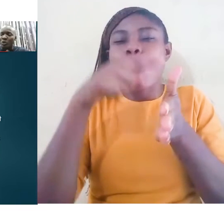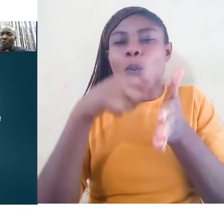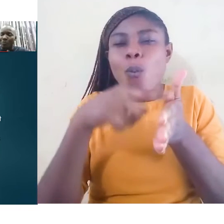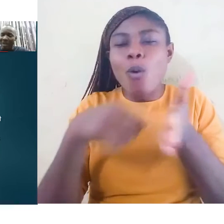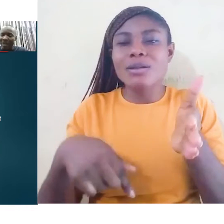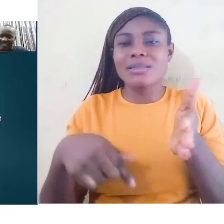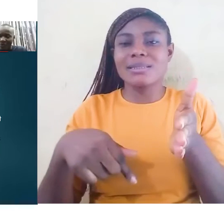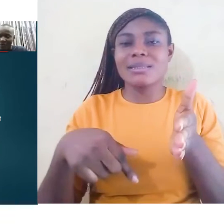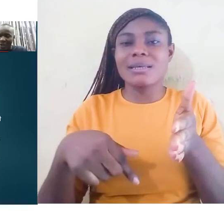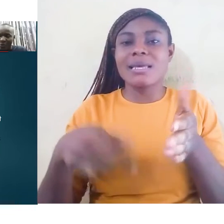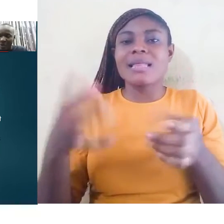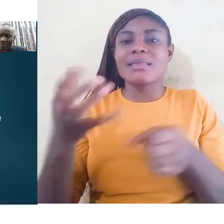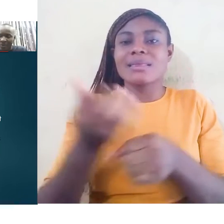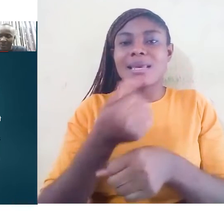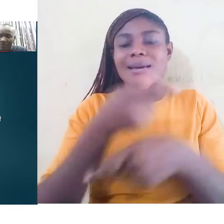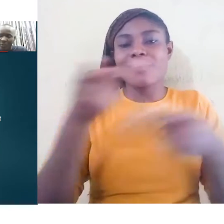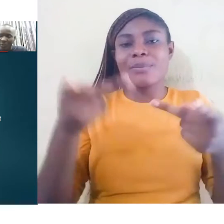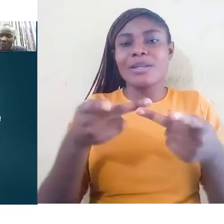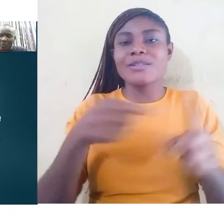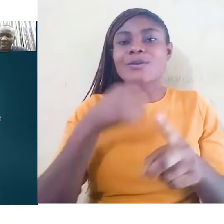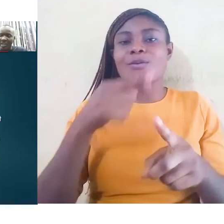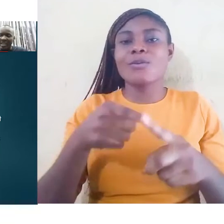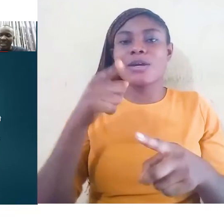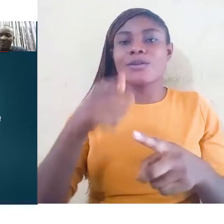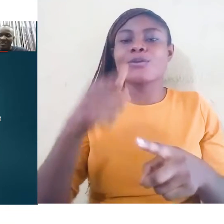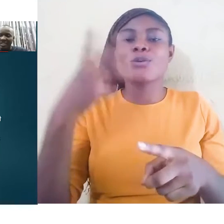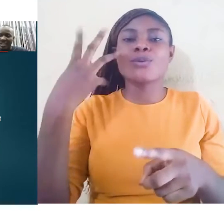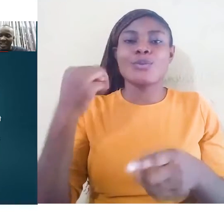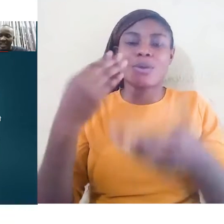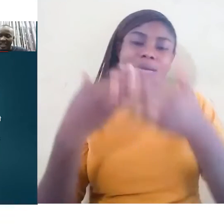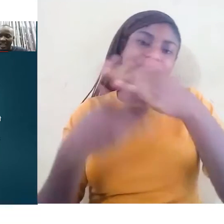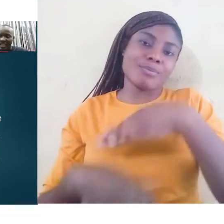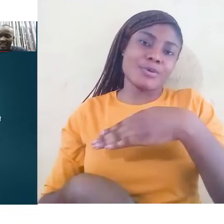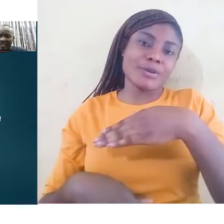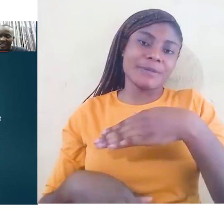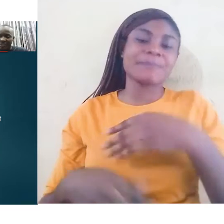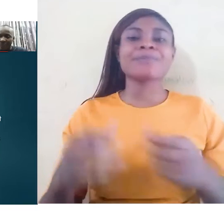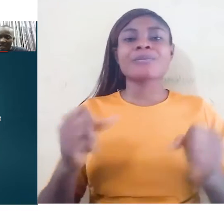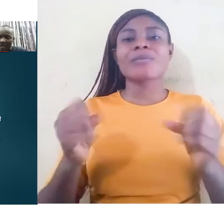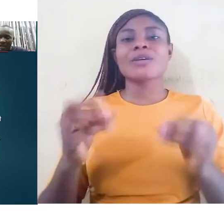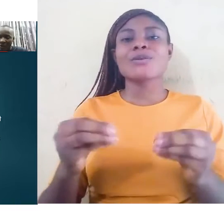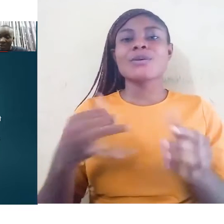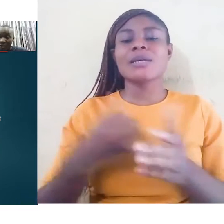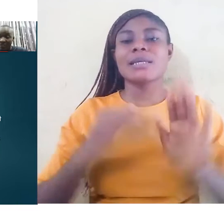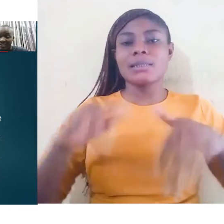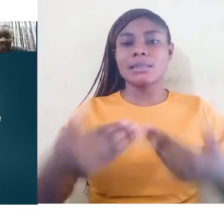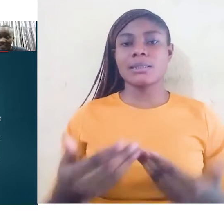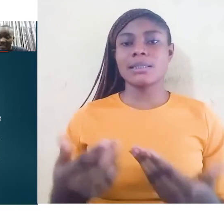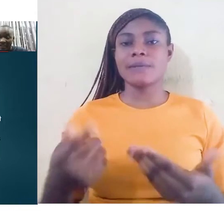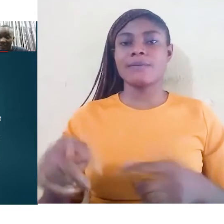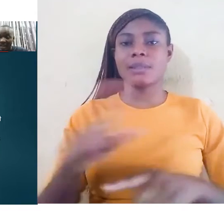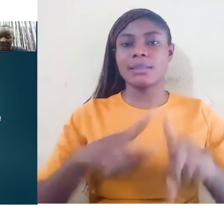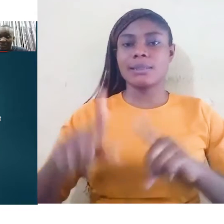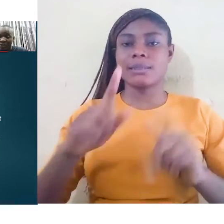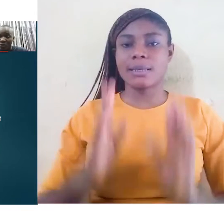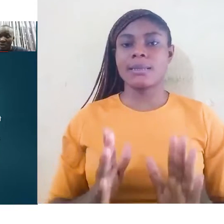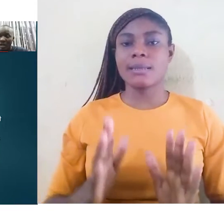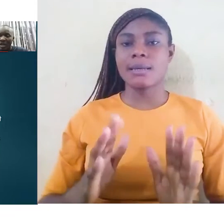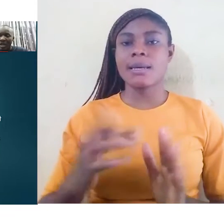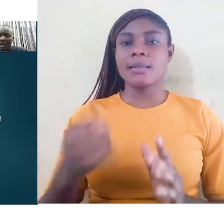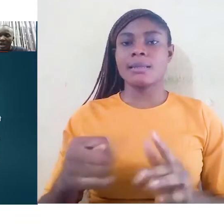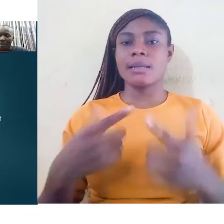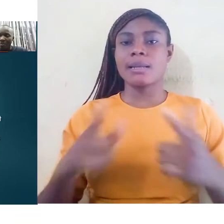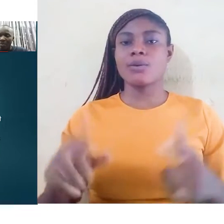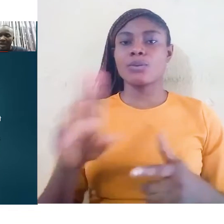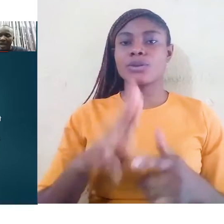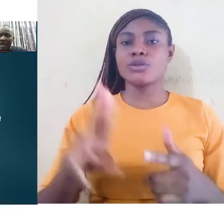what took place when you were born. So it gives the speaker, or give the signer, give the language user